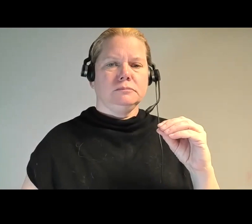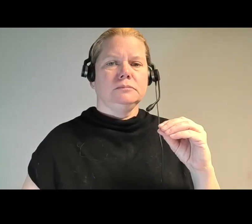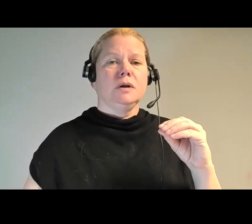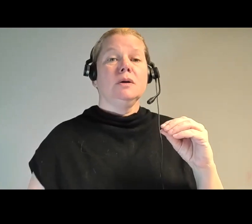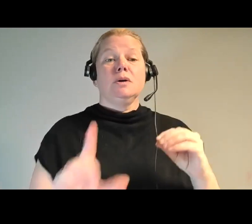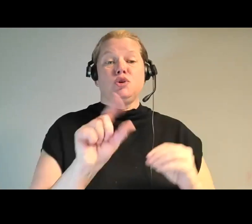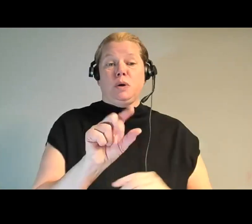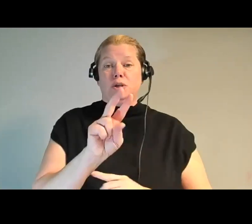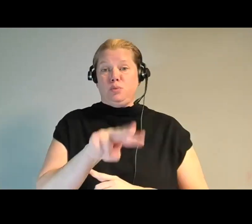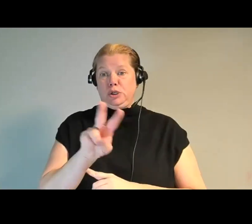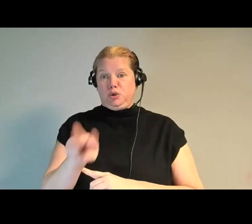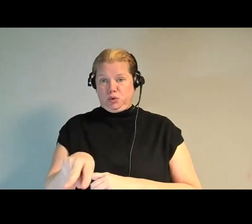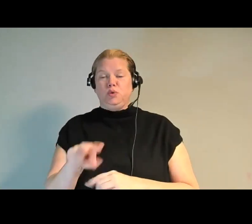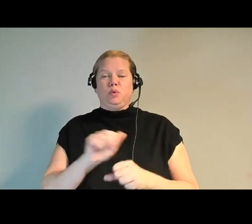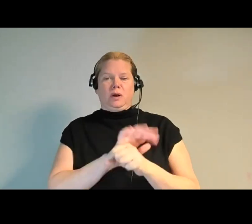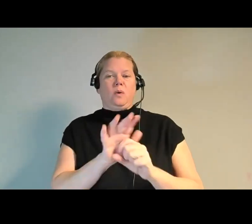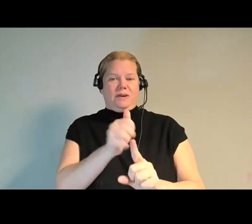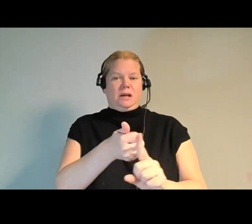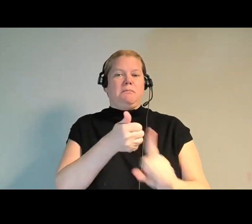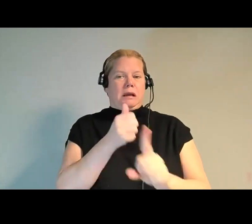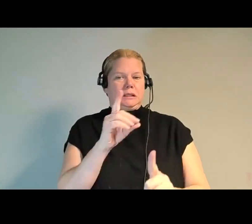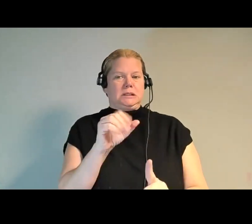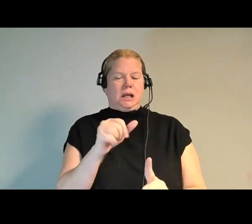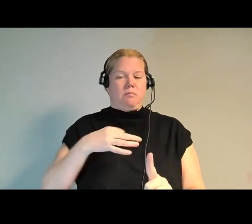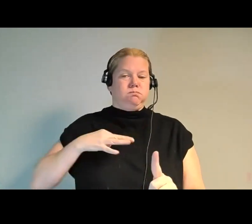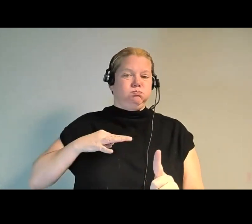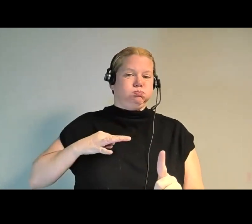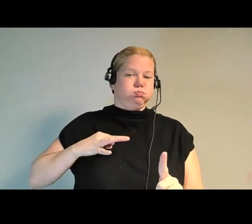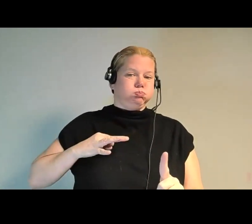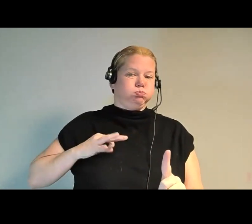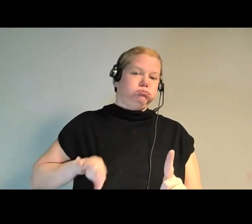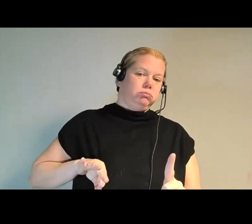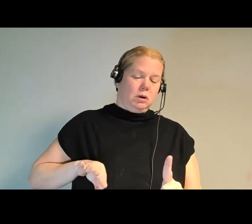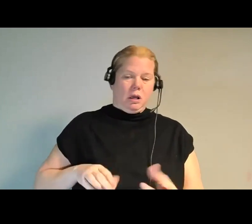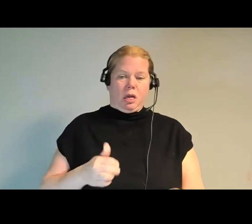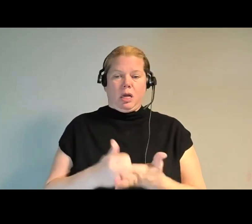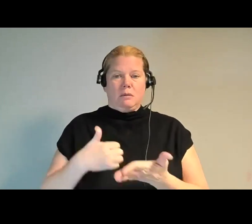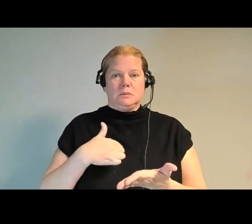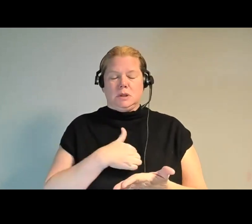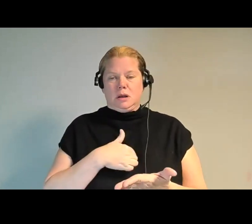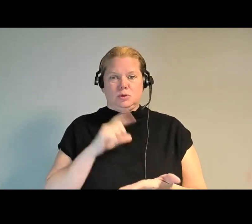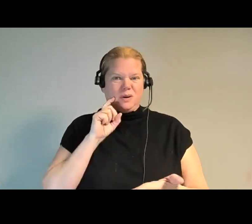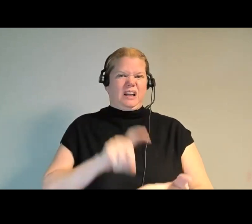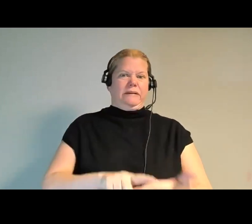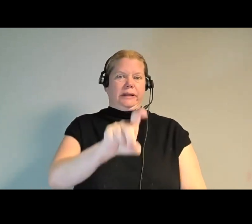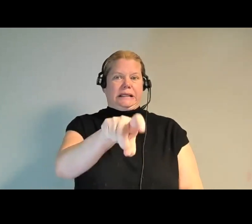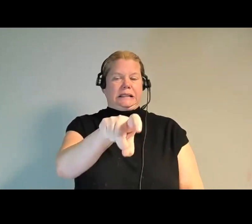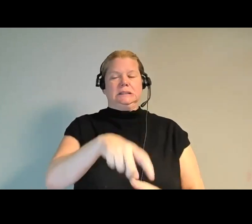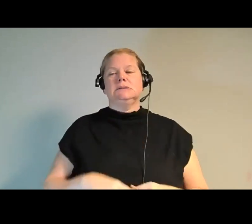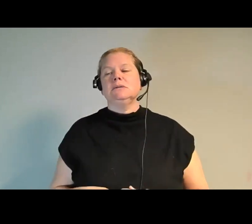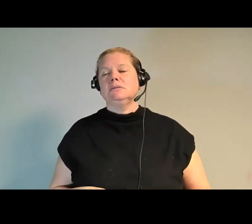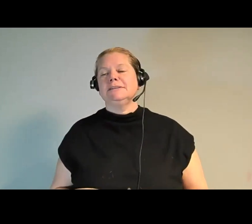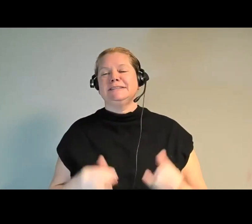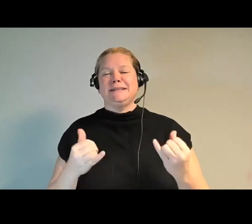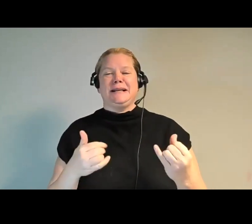community impact survey data was, very, very helpful in understanding needs. And we now are